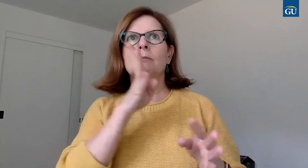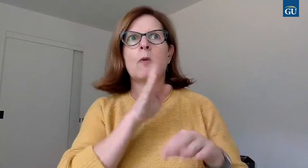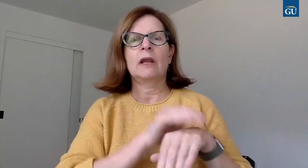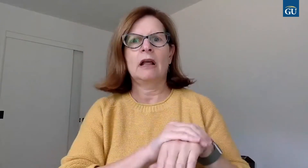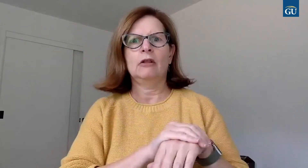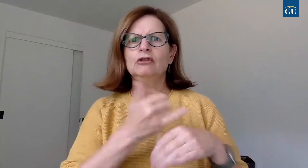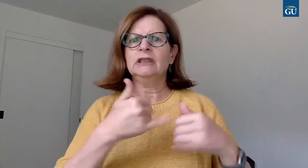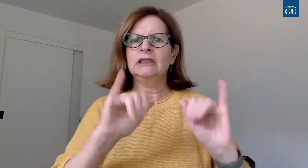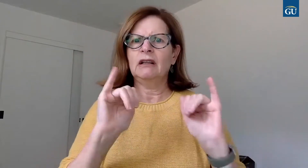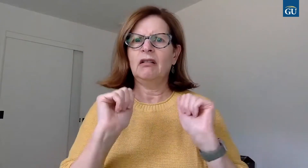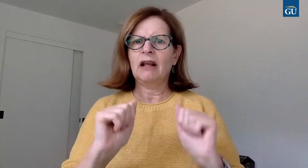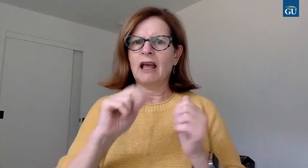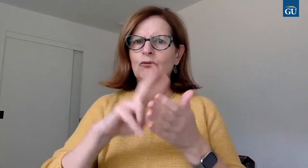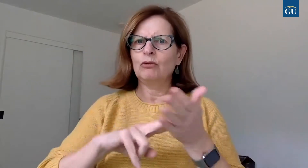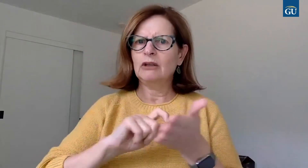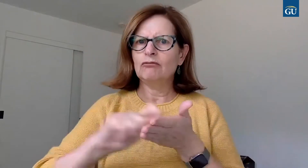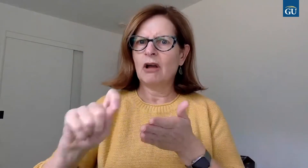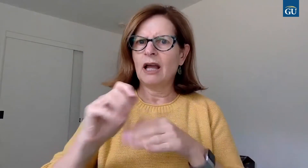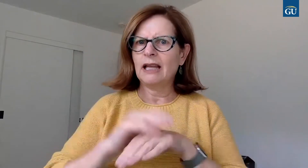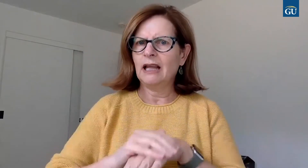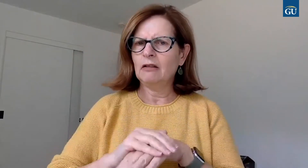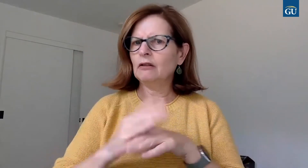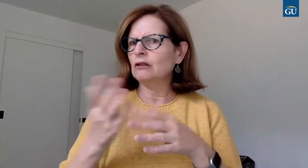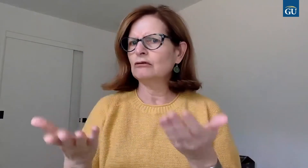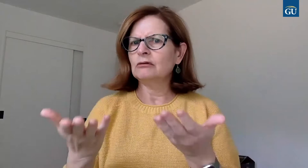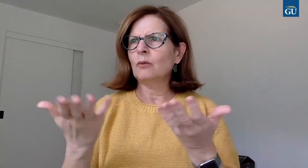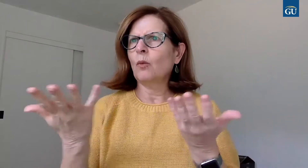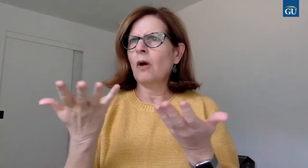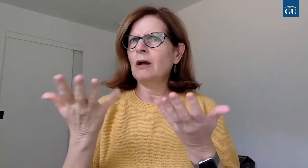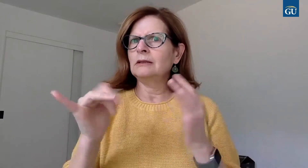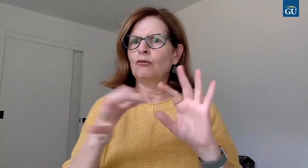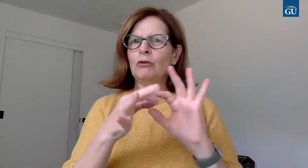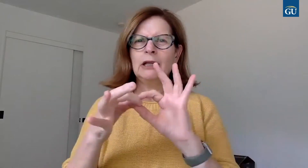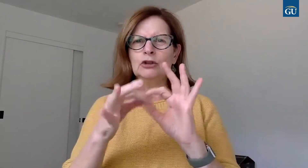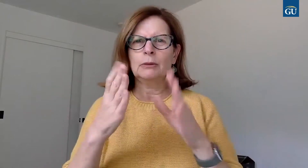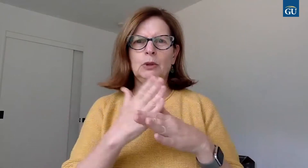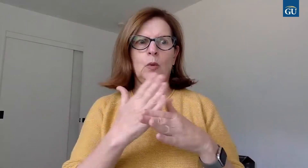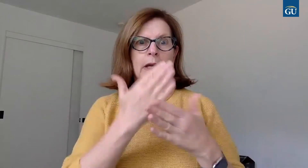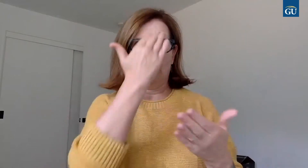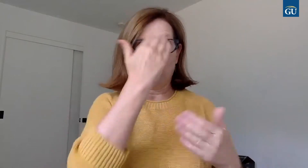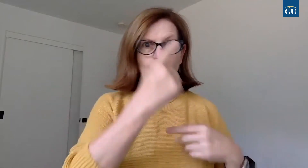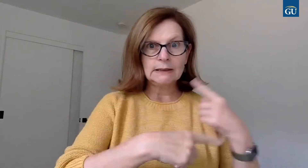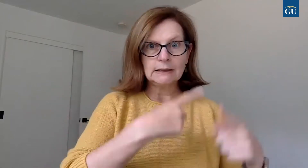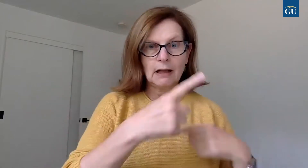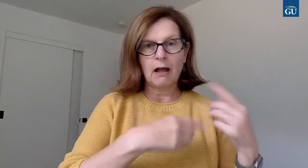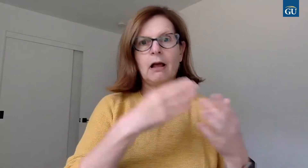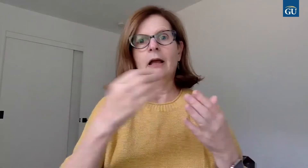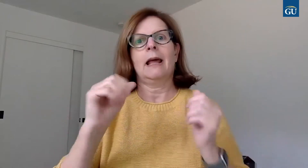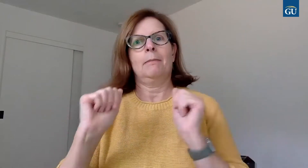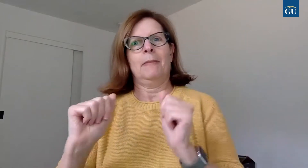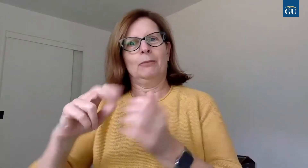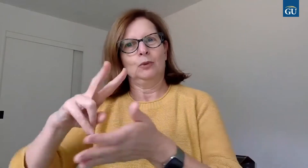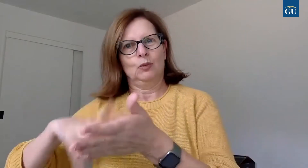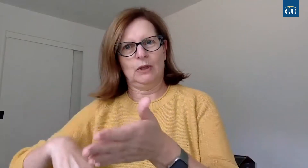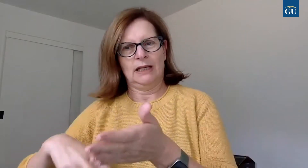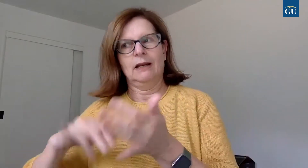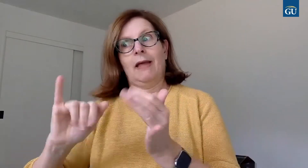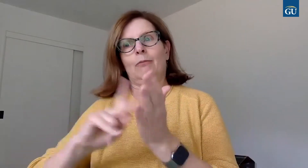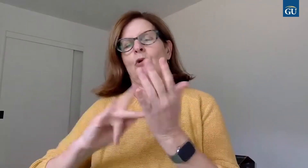grew up not hearing spoken English, if they could still read and write, figuring out the relationship between signing and the